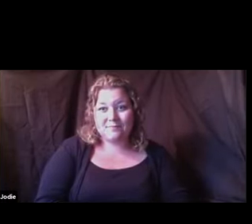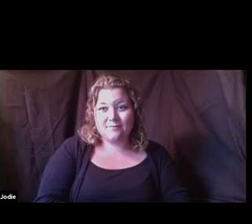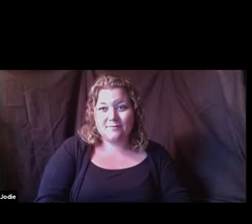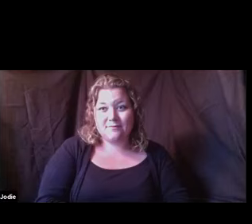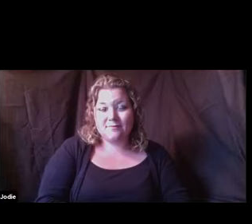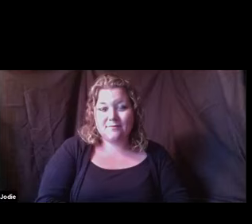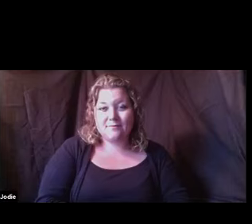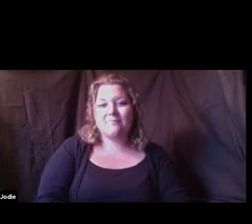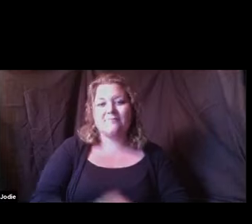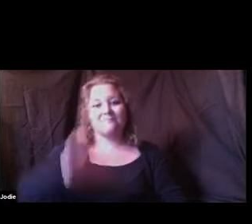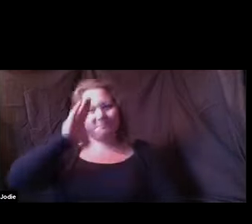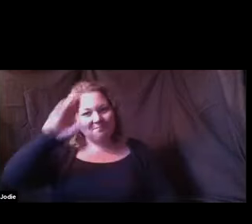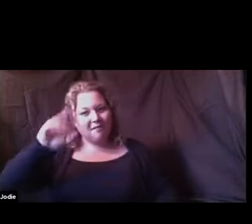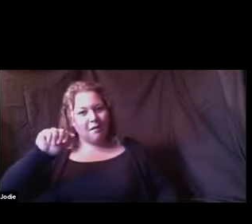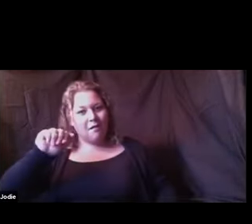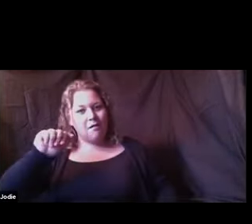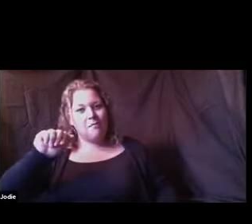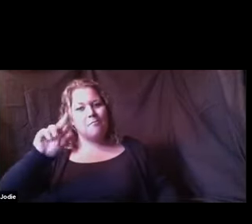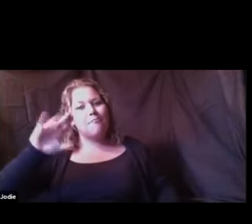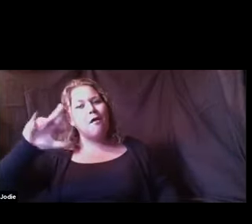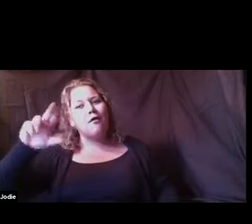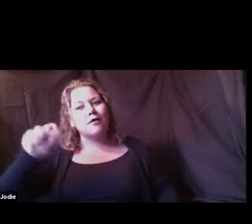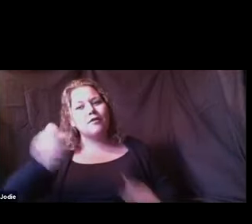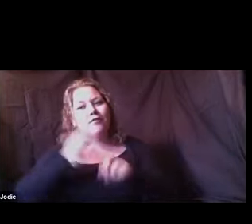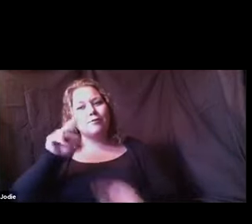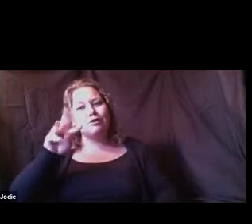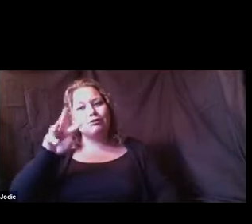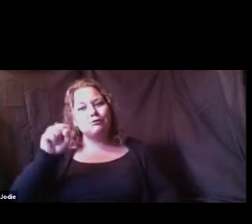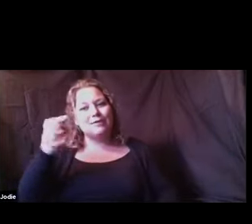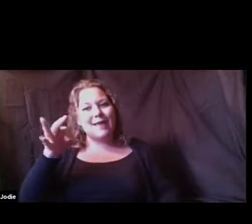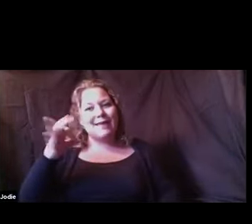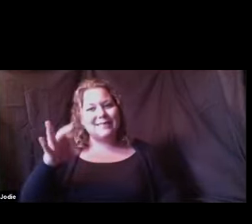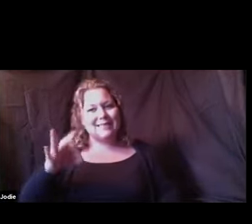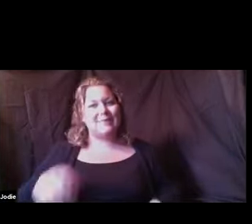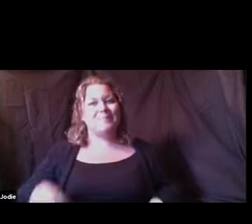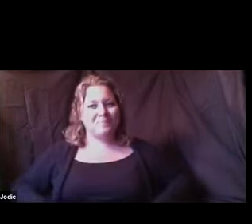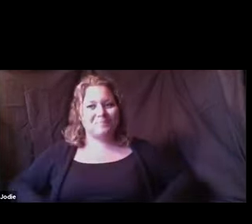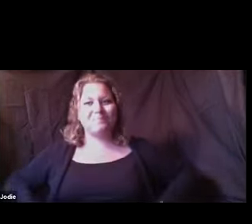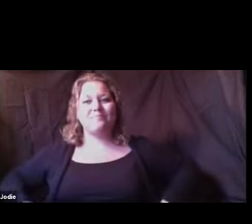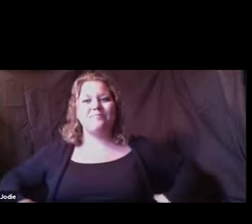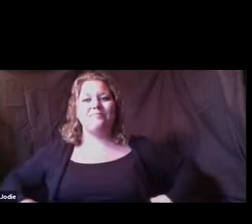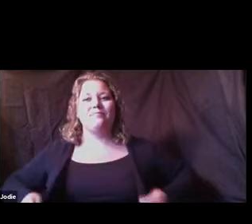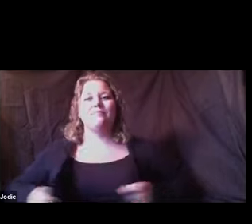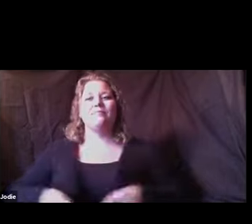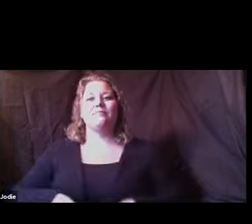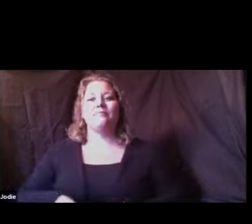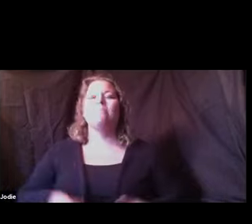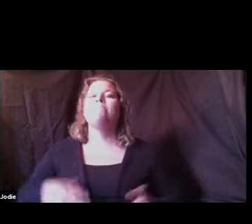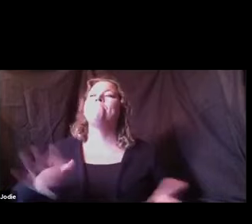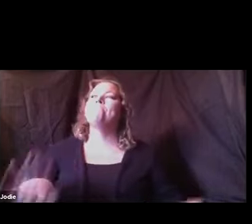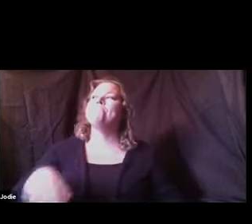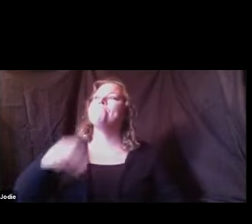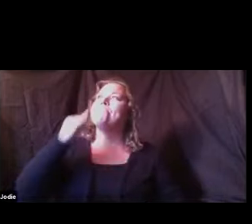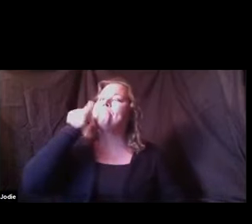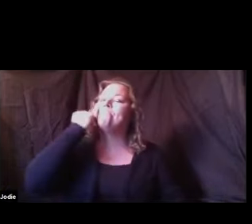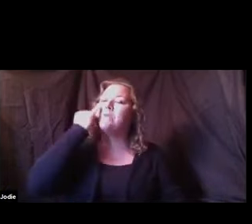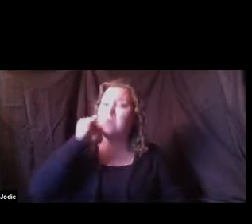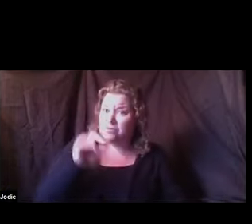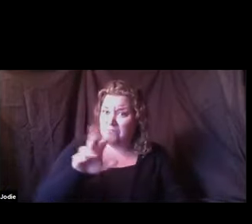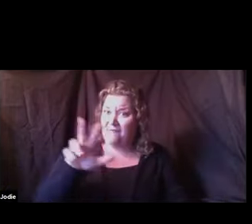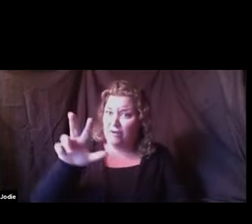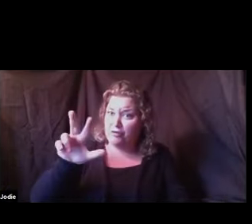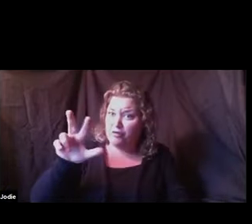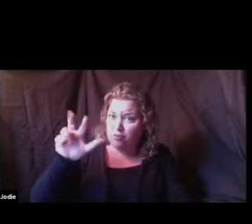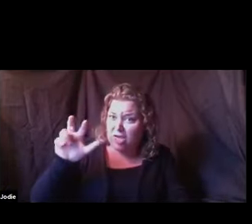Hi, Jen. Marcus from News 19. So if it's 3 out of 300 positive from